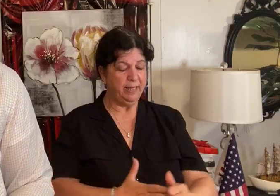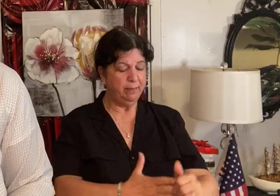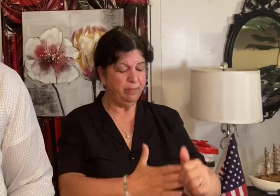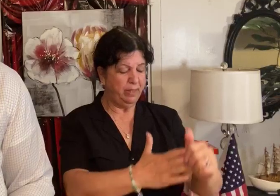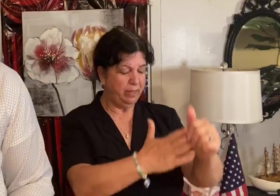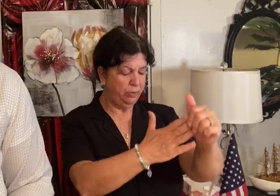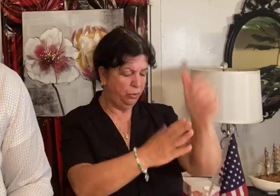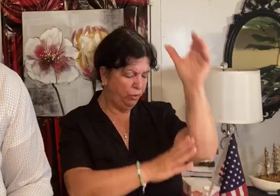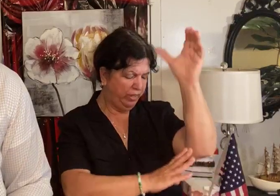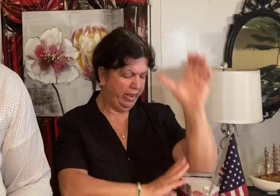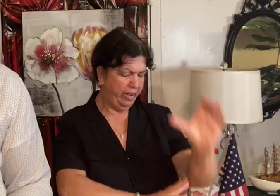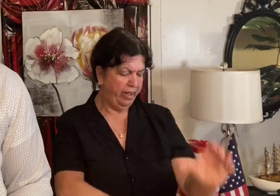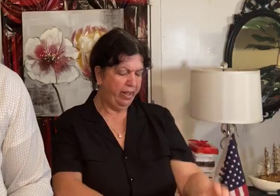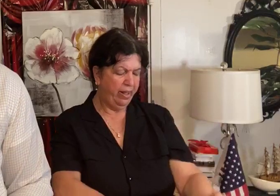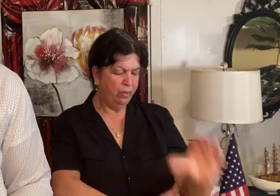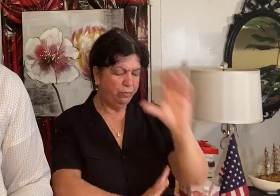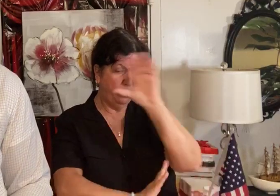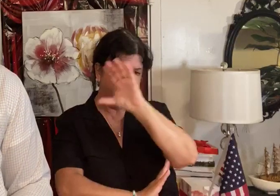Lead me to